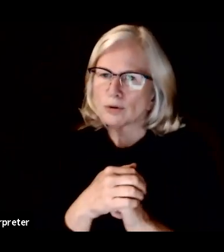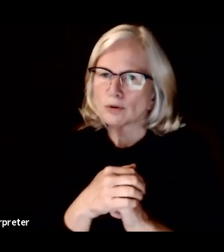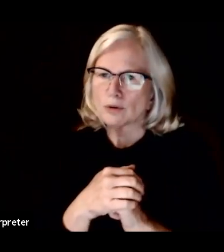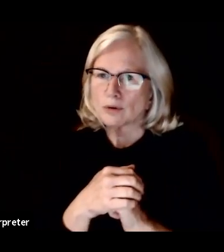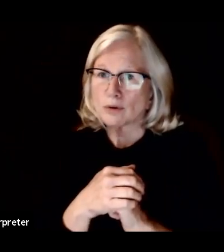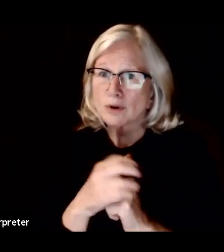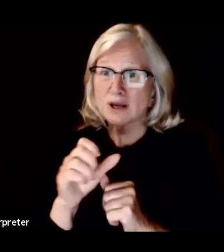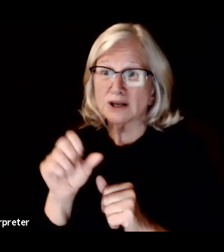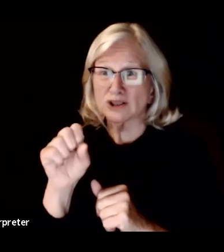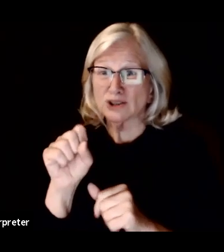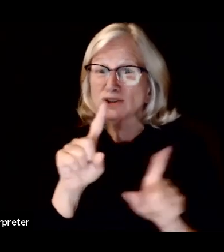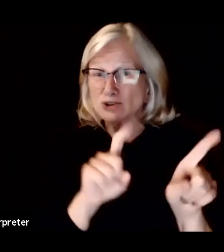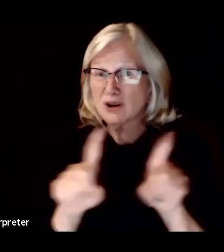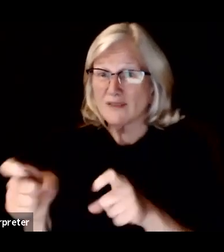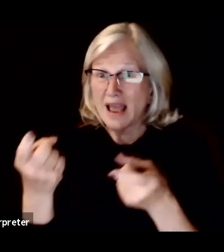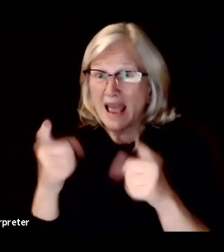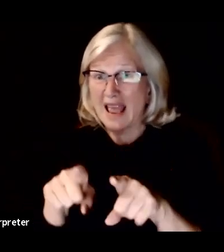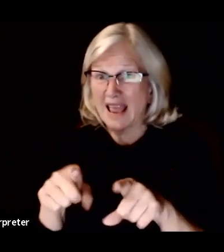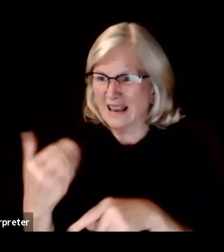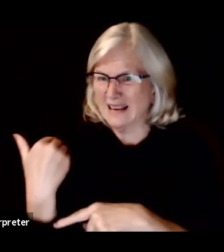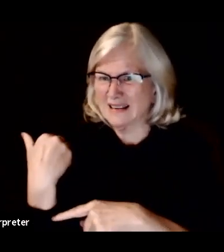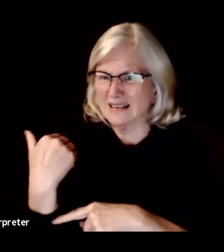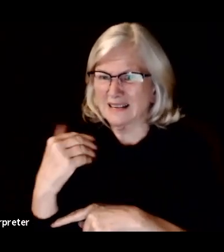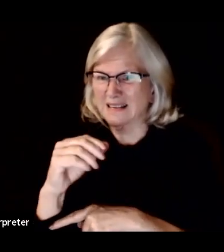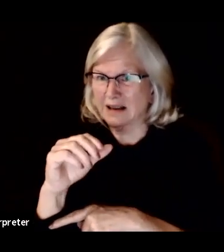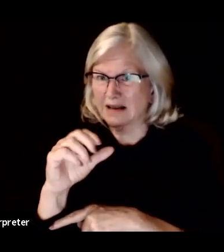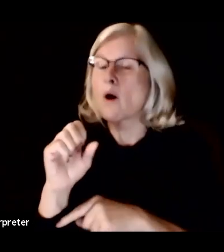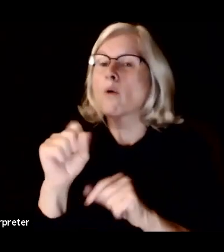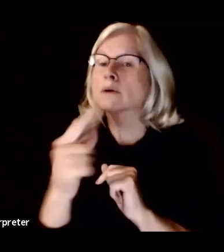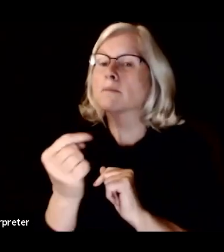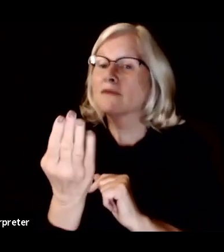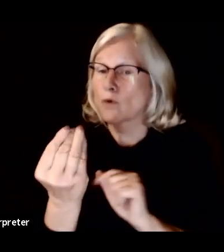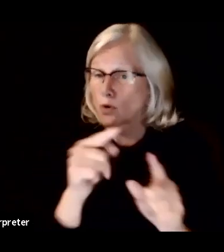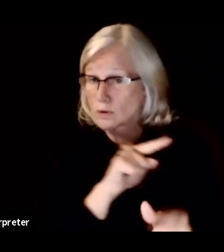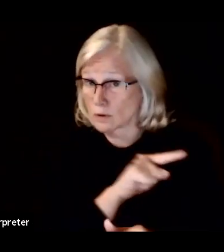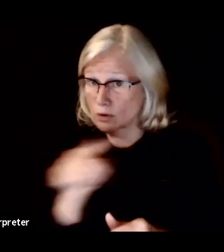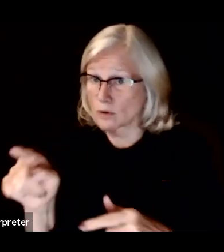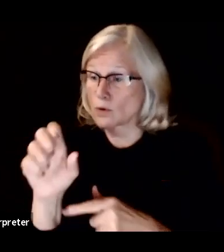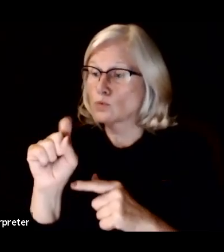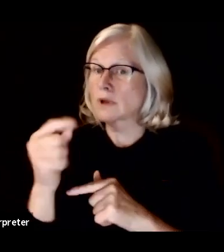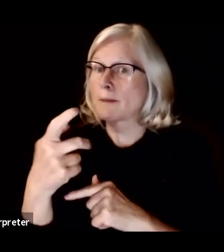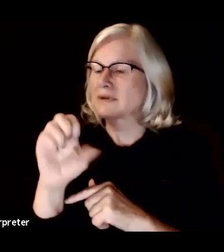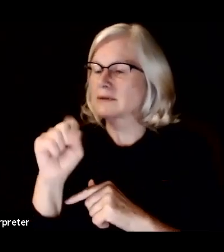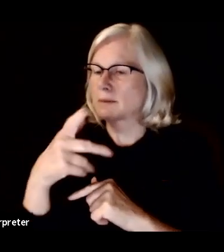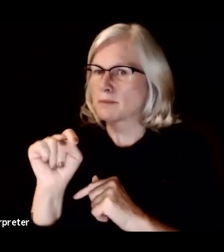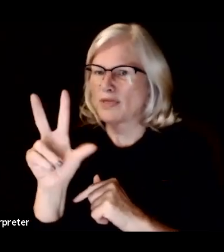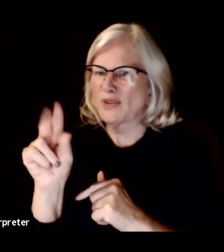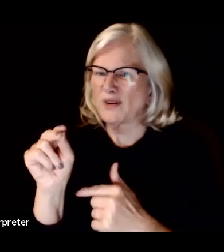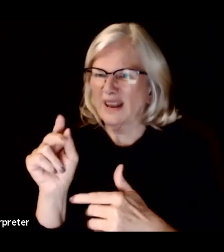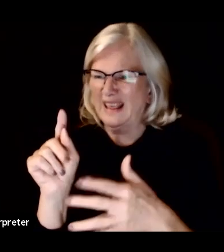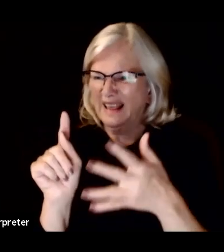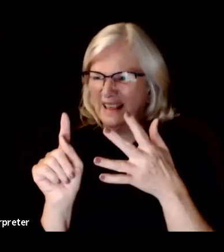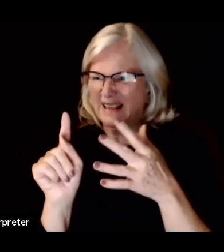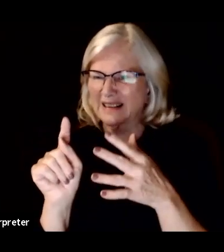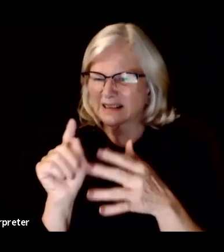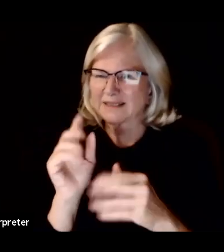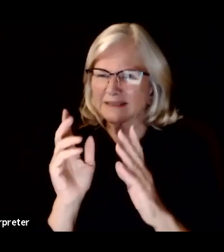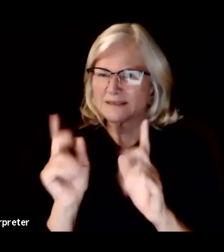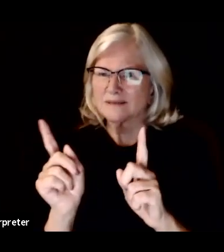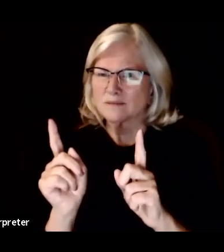September 14th to September 30th. During that time, teams of public health professionals will